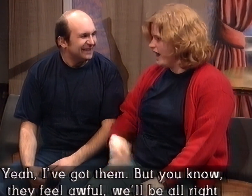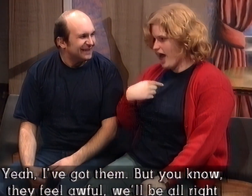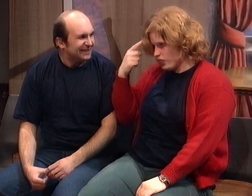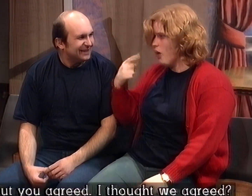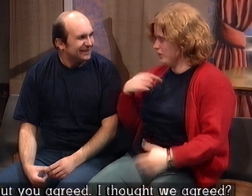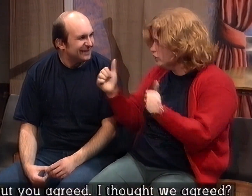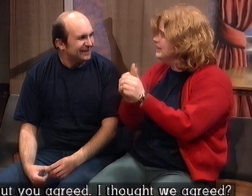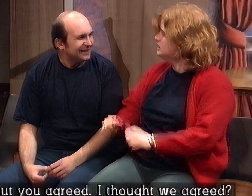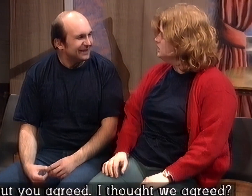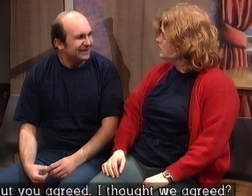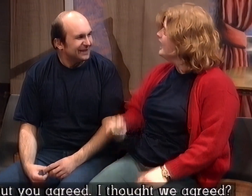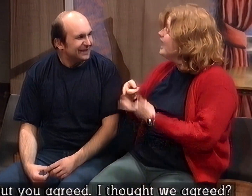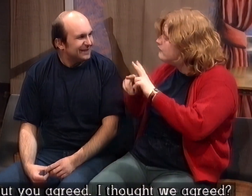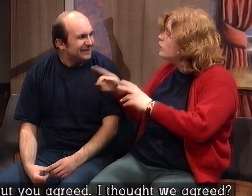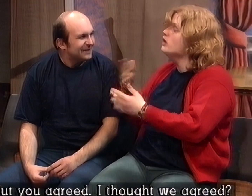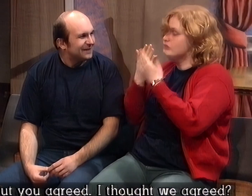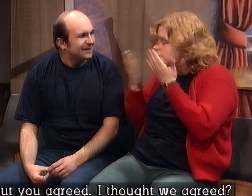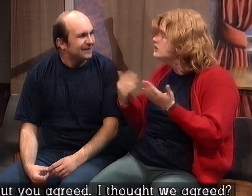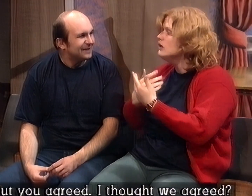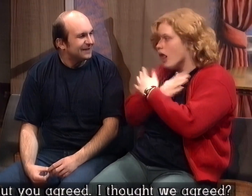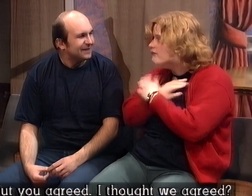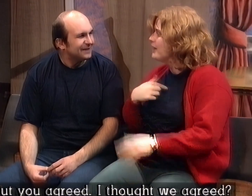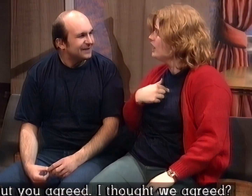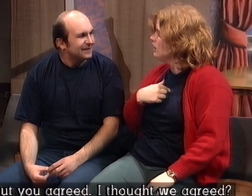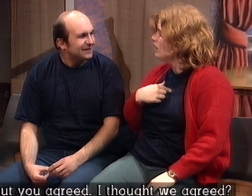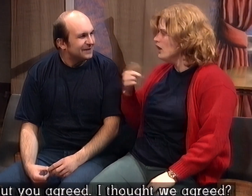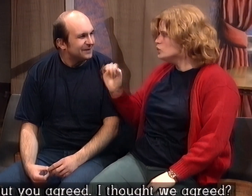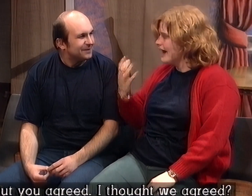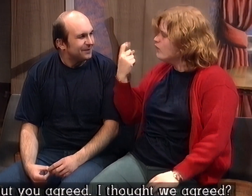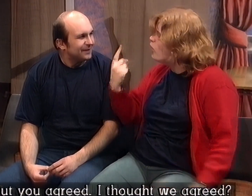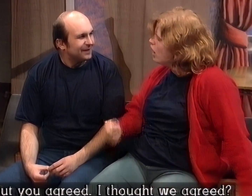right. But you agreed. I thought we agreed.